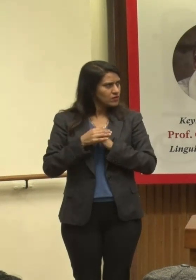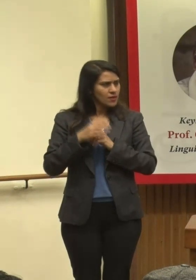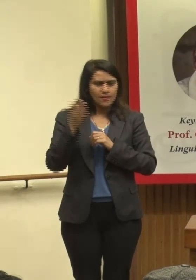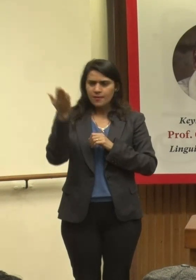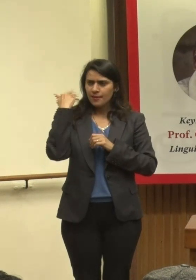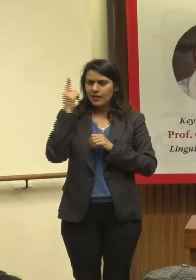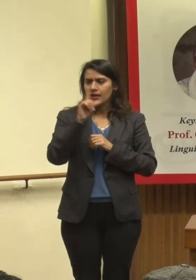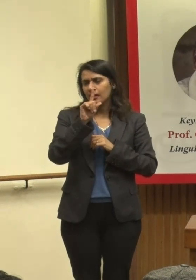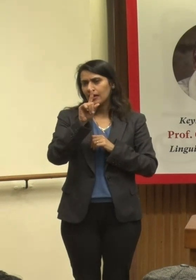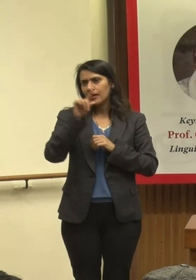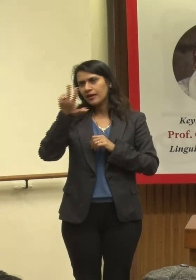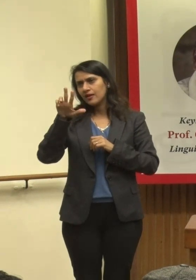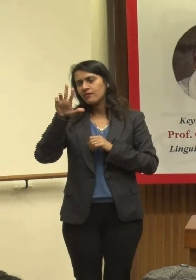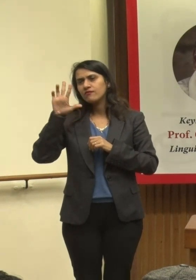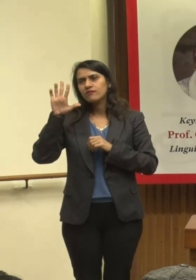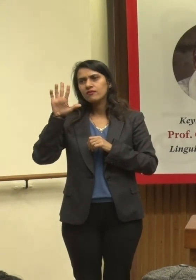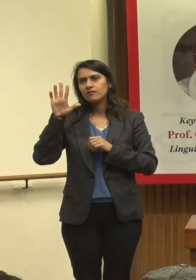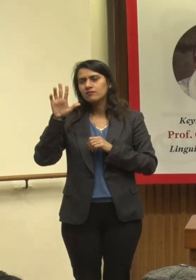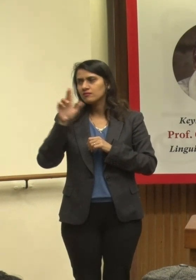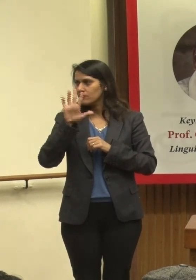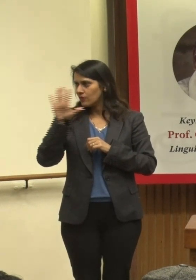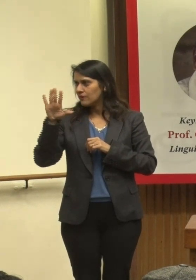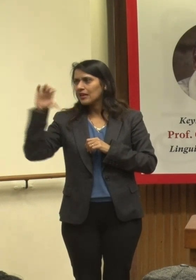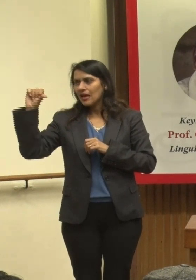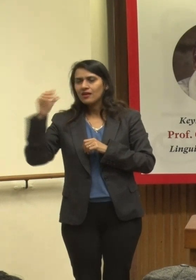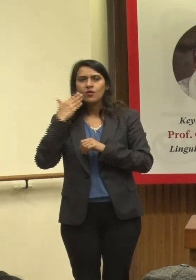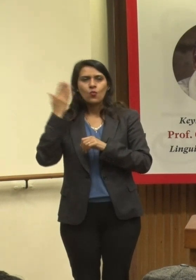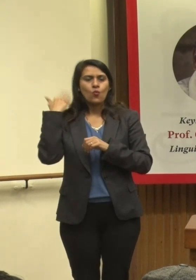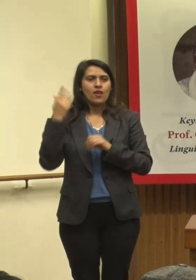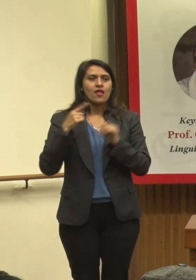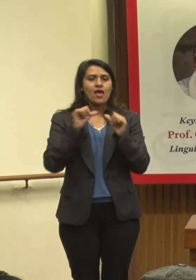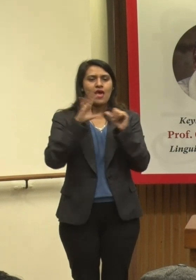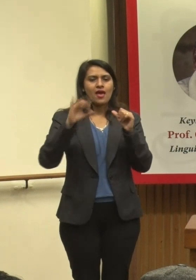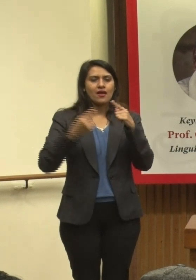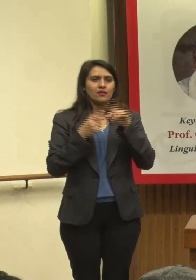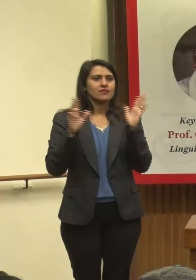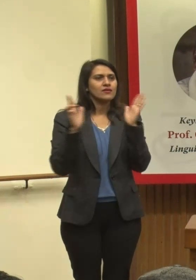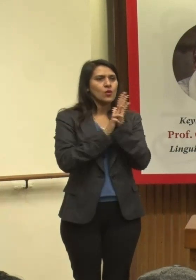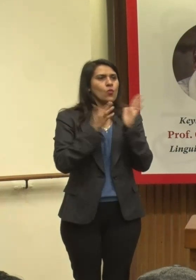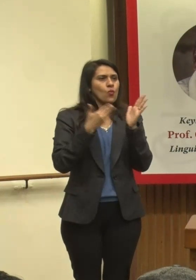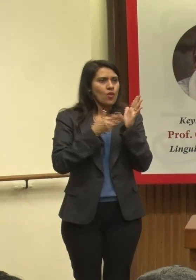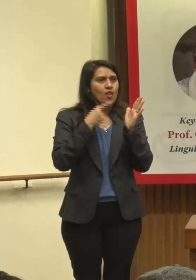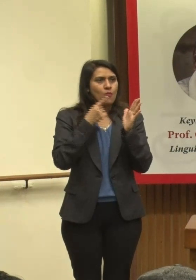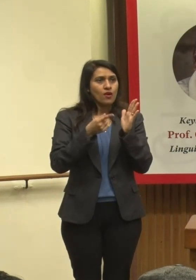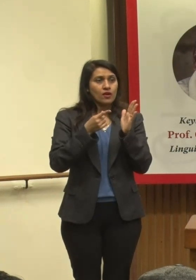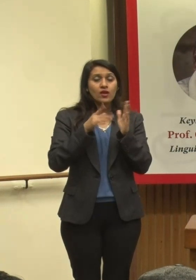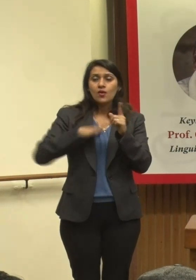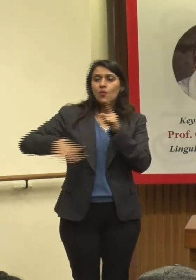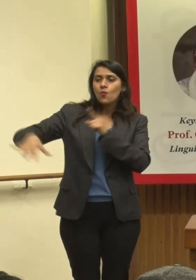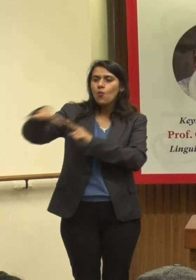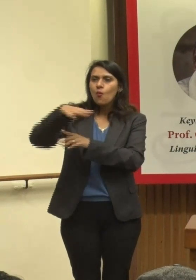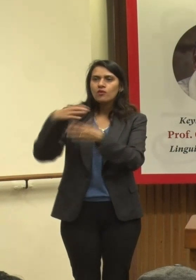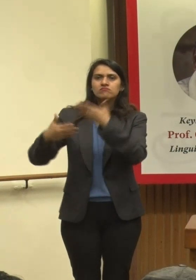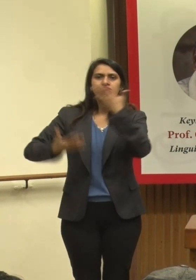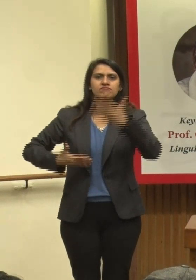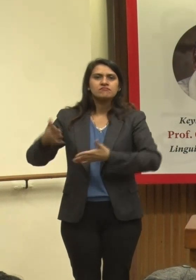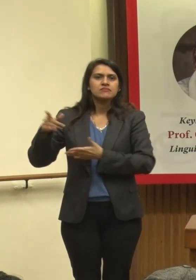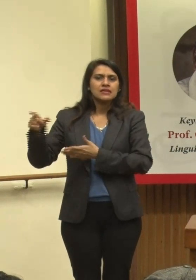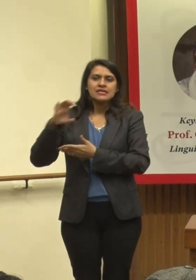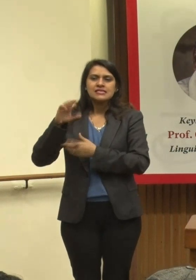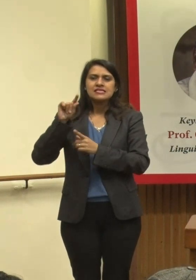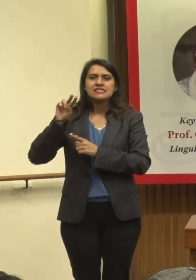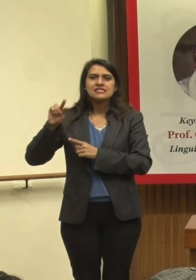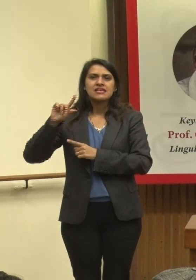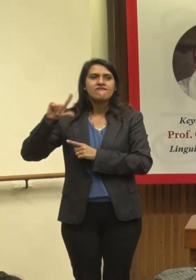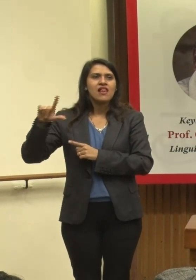of 1855, where it's declared that the Santhals are uncivilized races. And at a time when